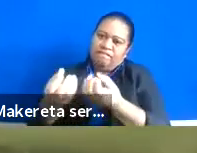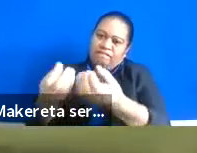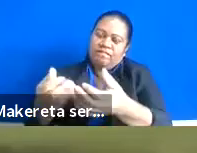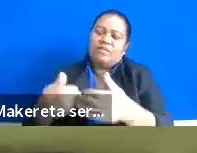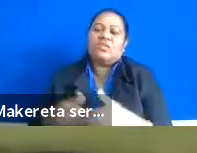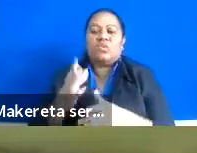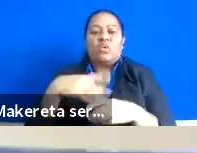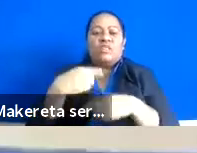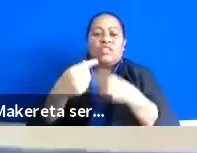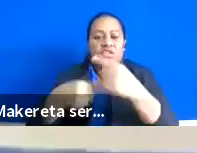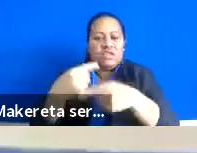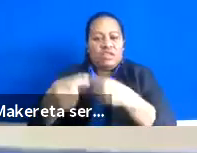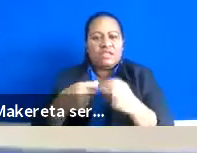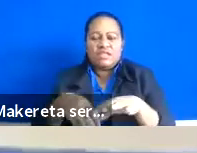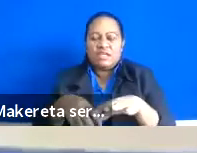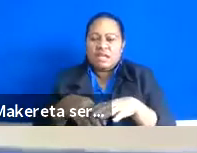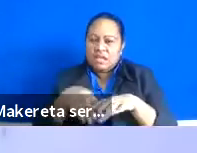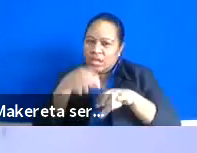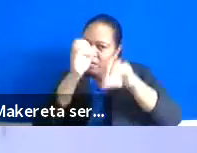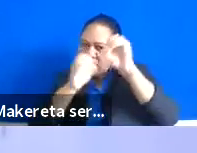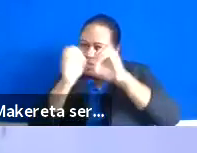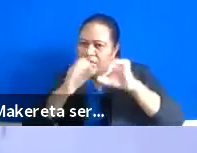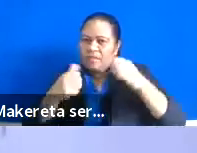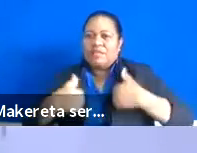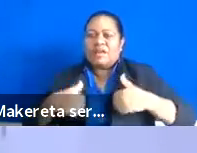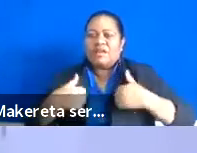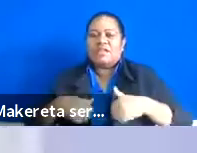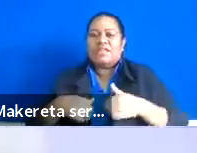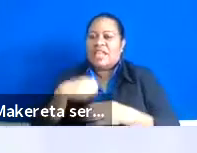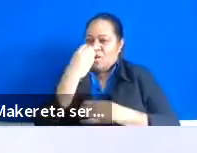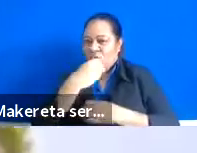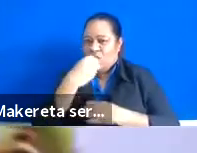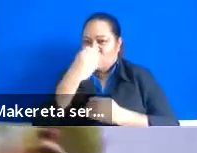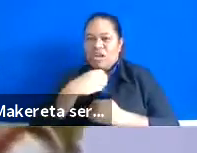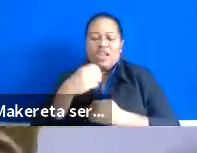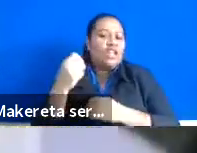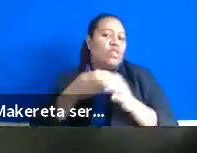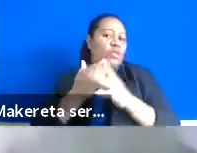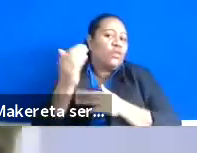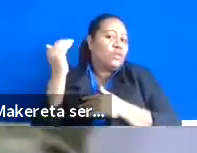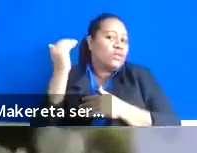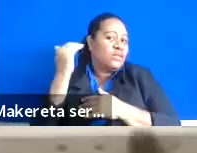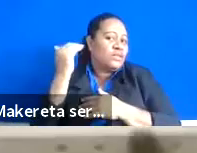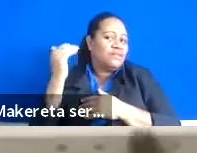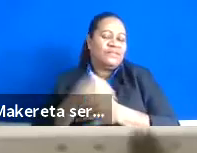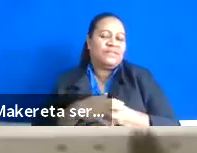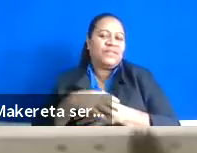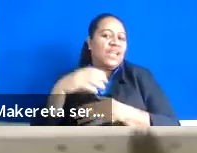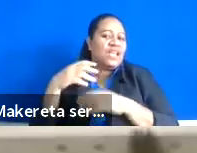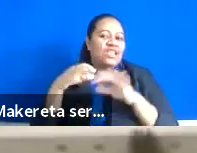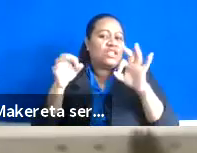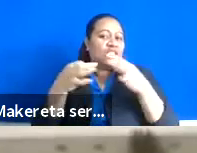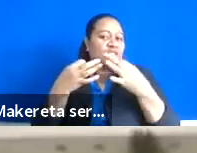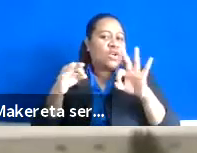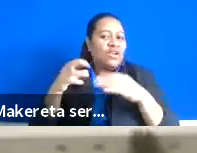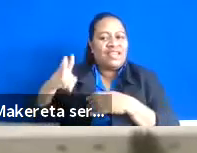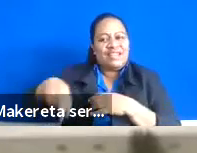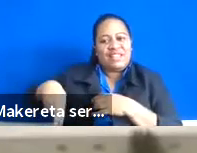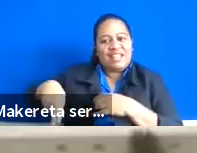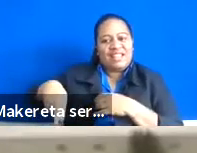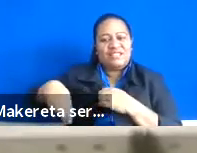practice, and orally, through songs and dances. To ensure the continuity of